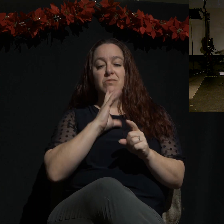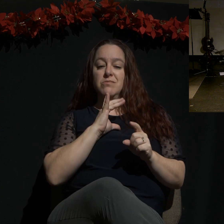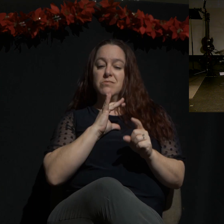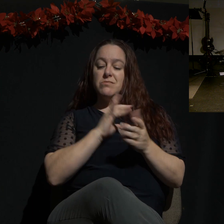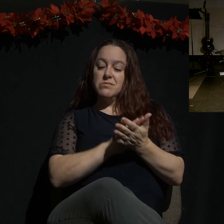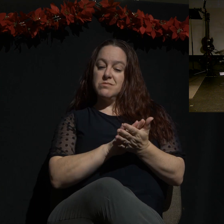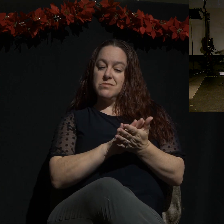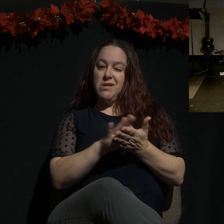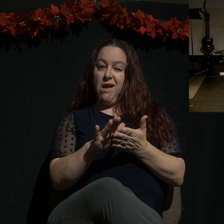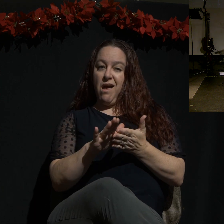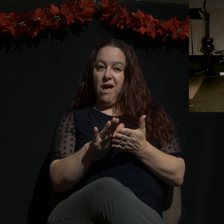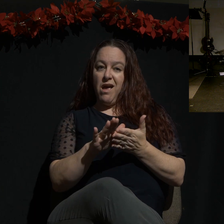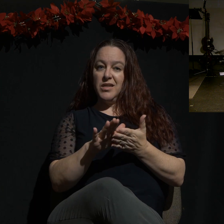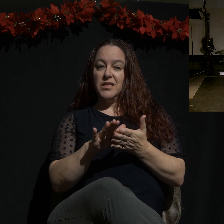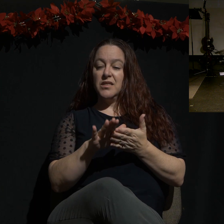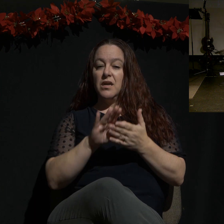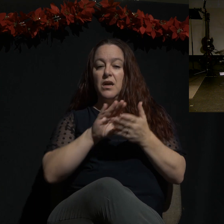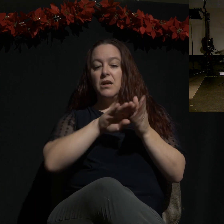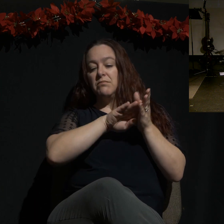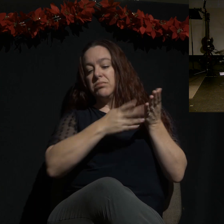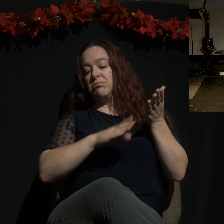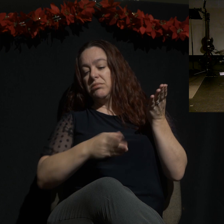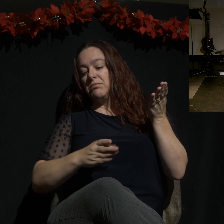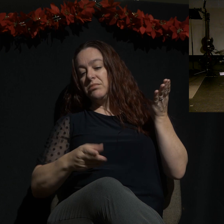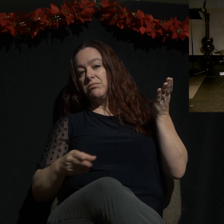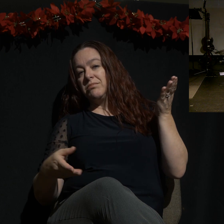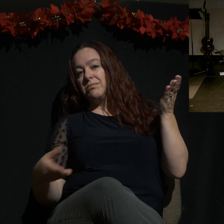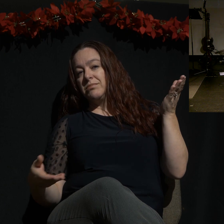nice, it unfolds all the way.